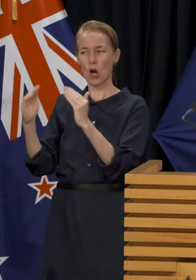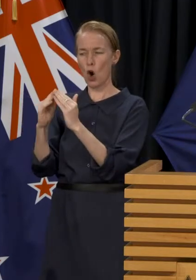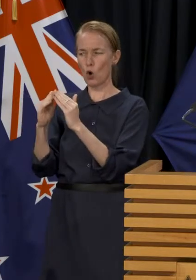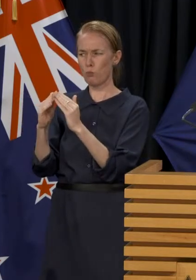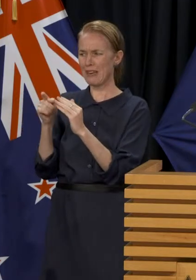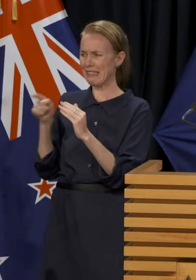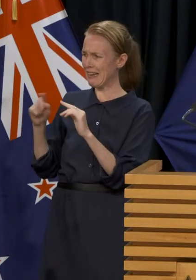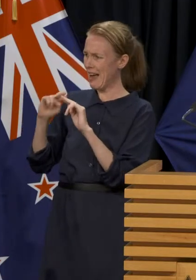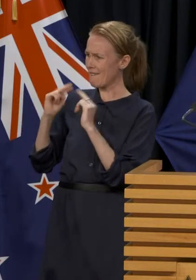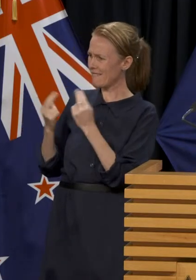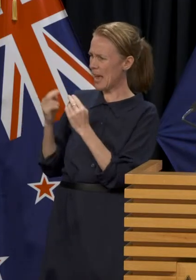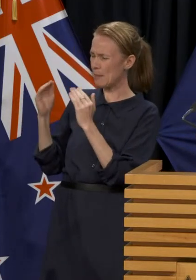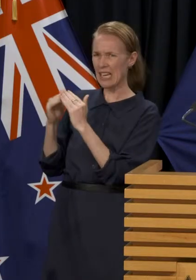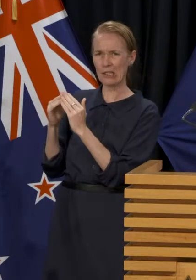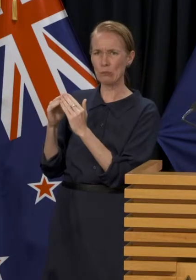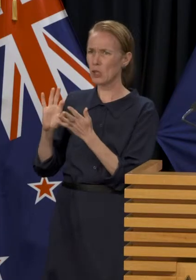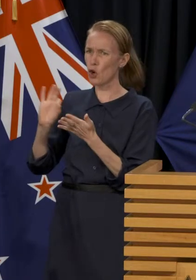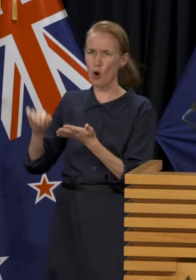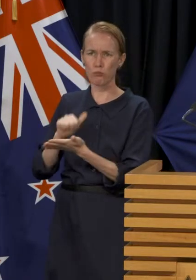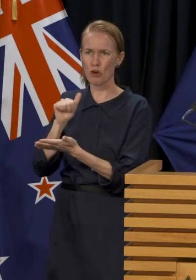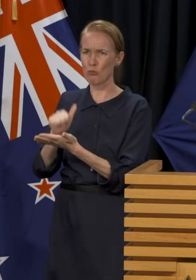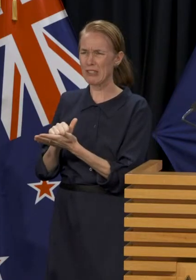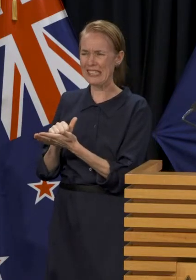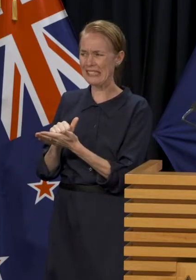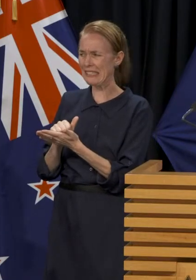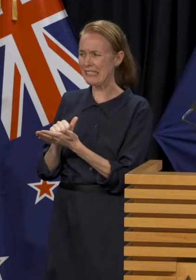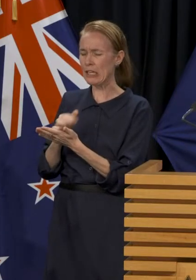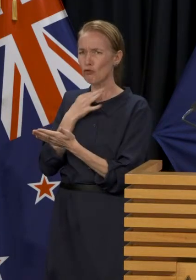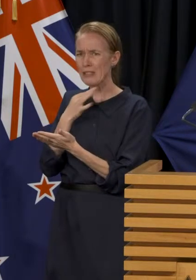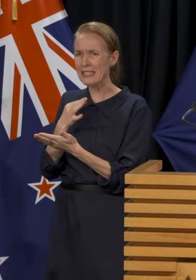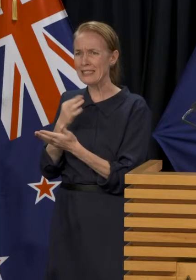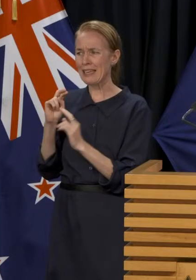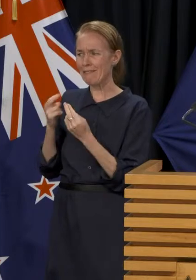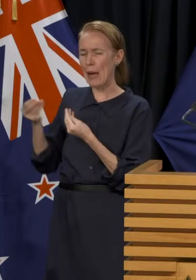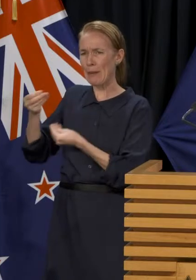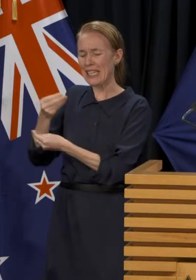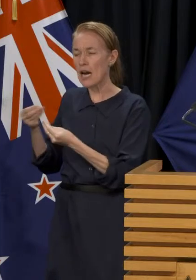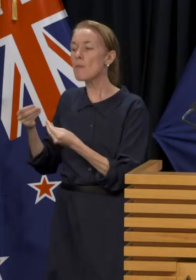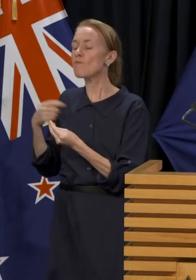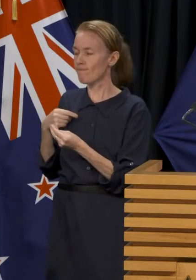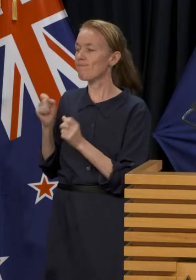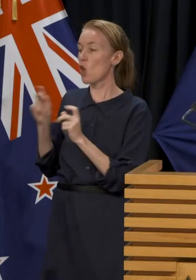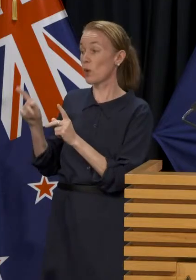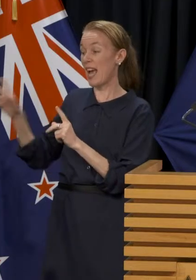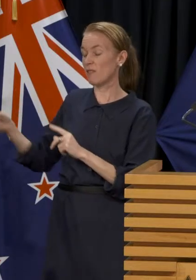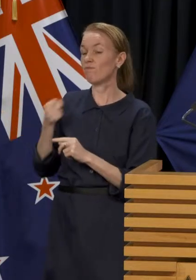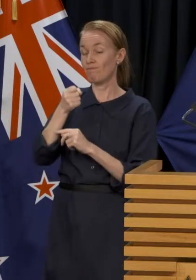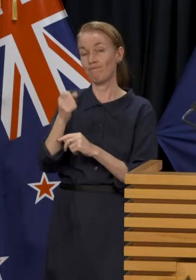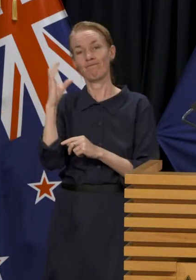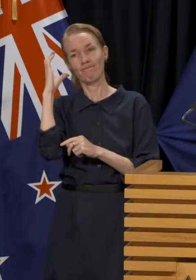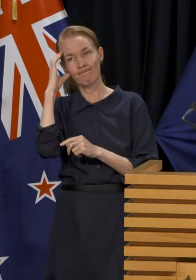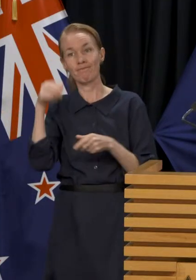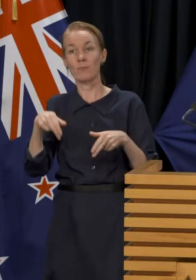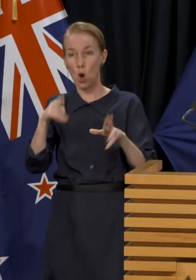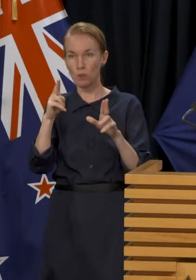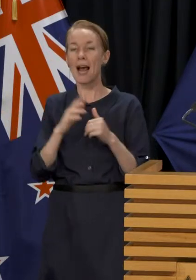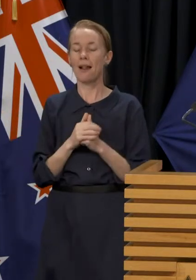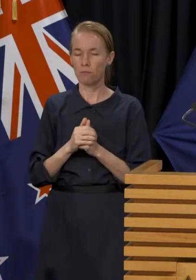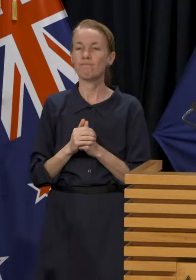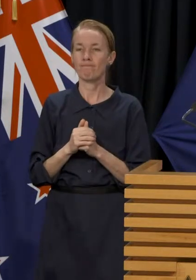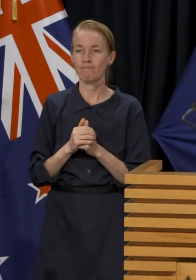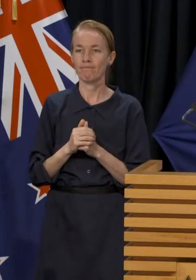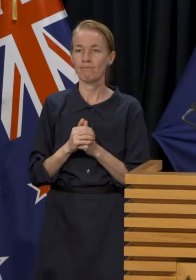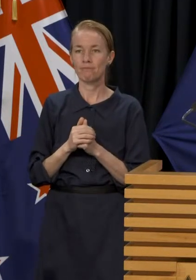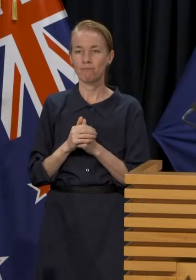safely self-isolate at home, we made available a place in the managed isolation facility so they could safely do so there.